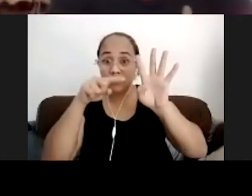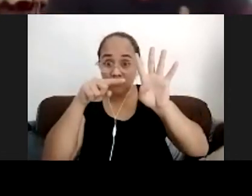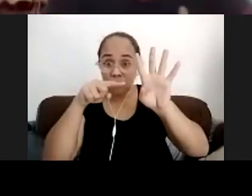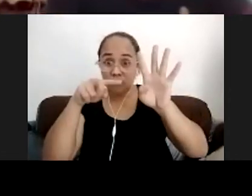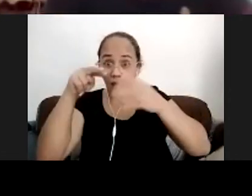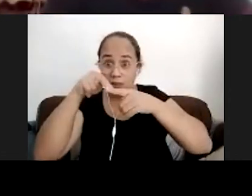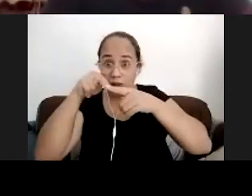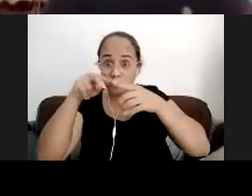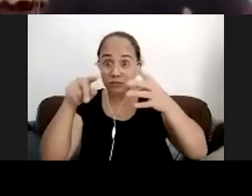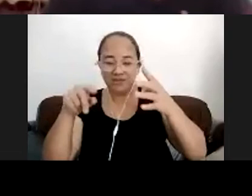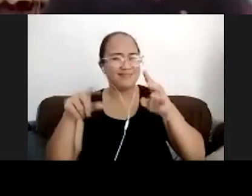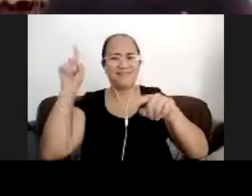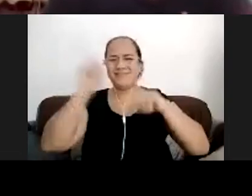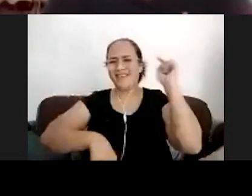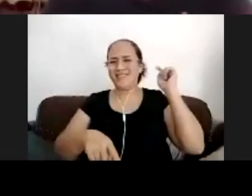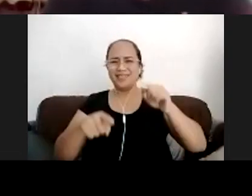Cannot be a noun, it's a number.